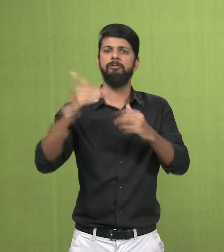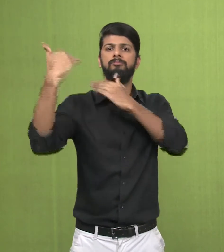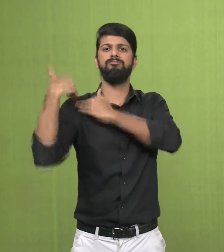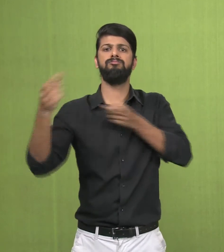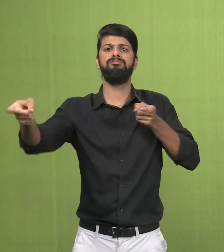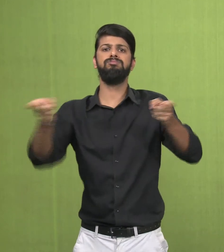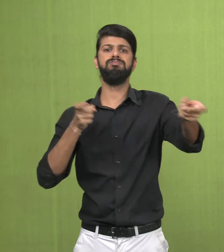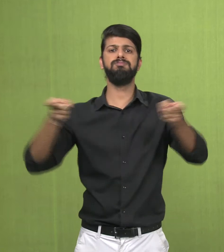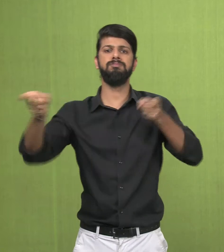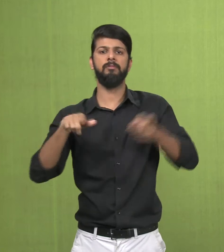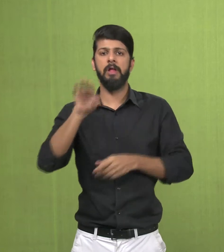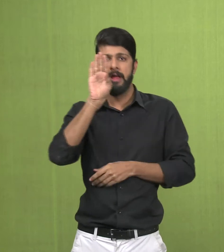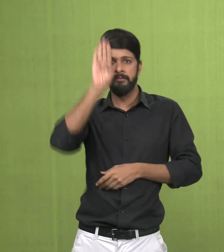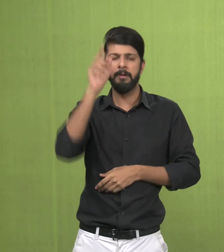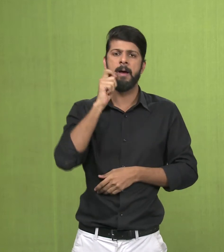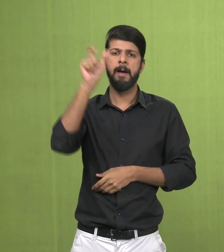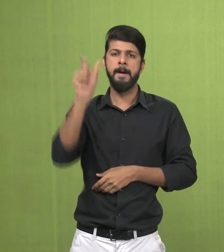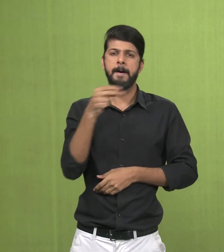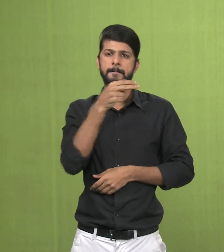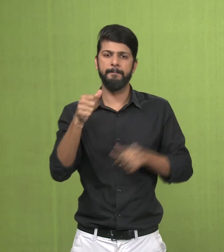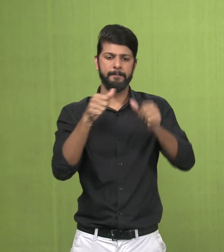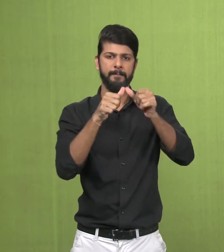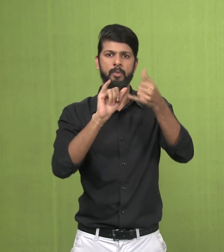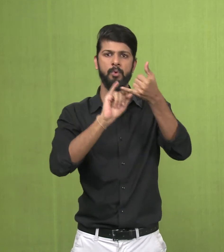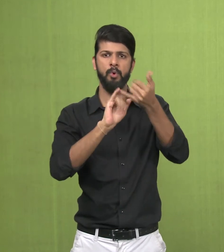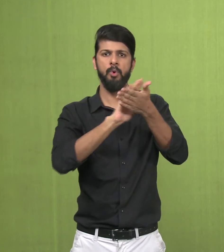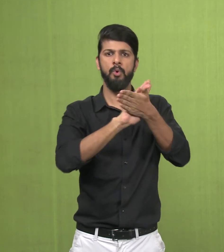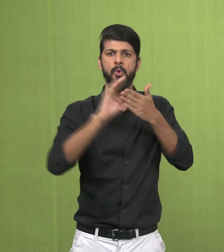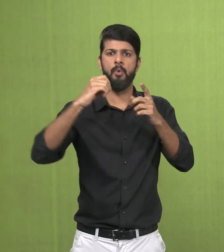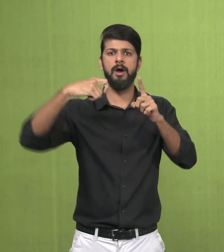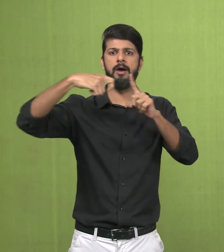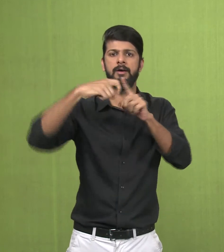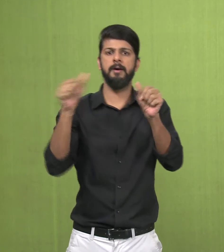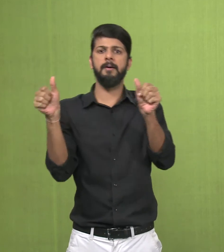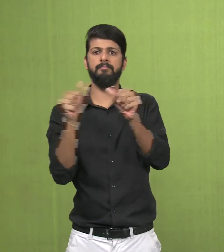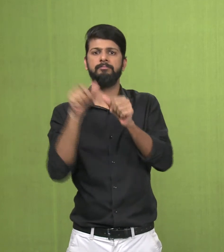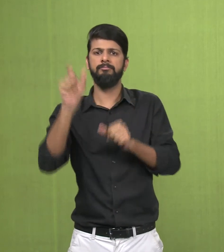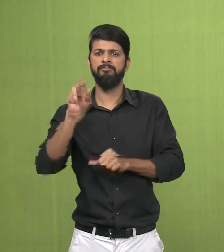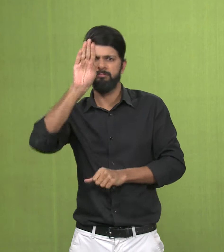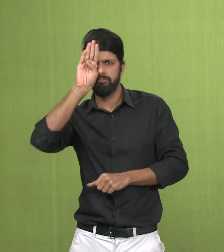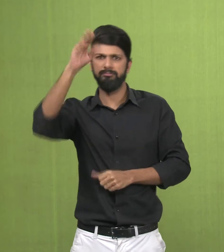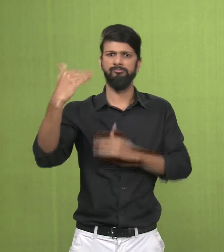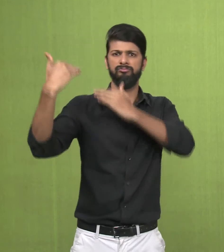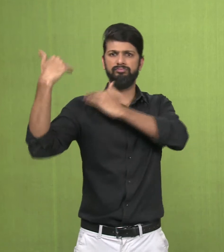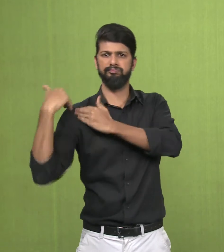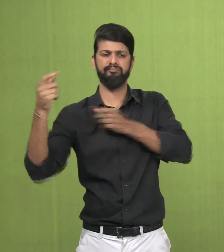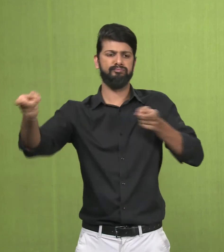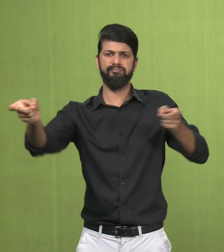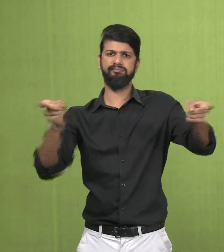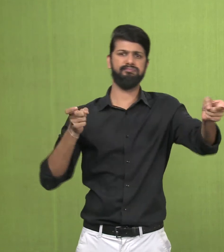India, and they were called the Mauryan kings. One of them was Ashoka the Great, who managed